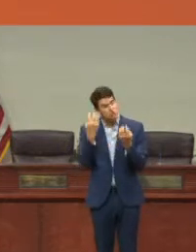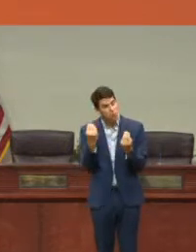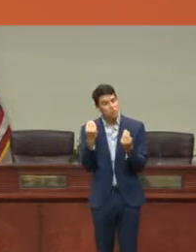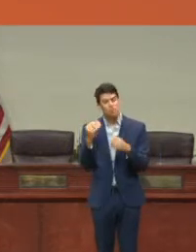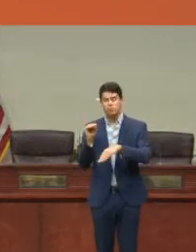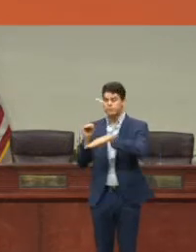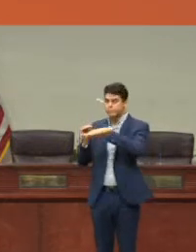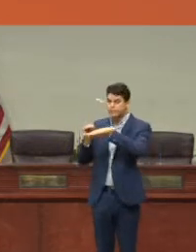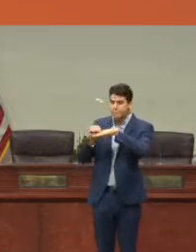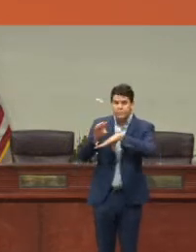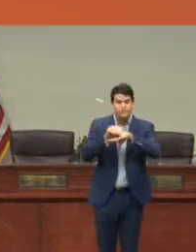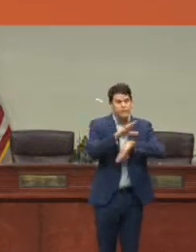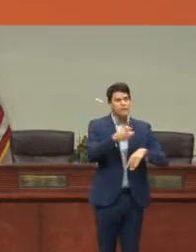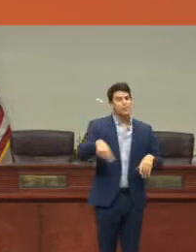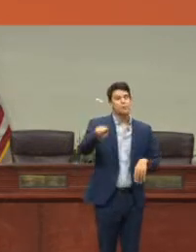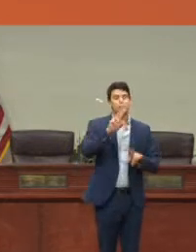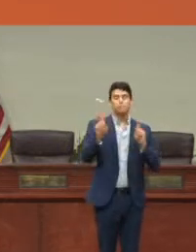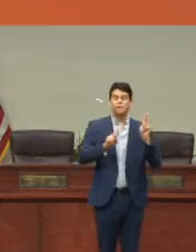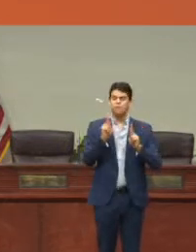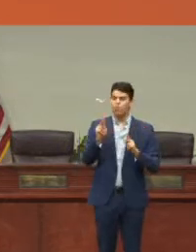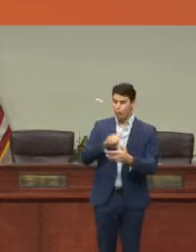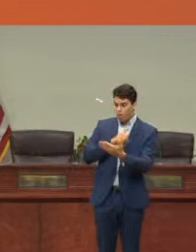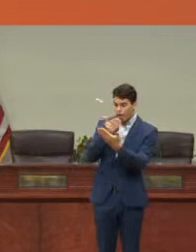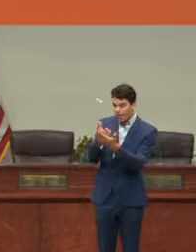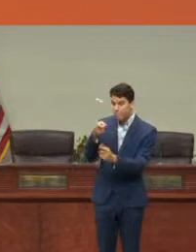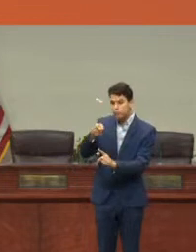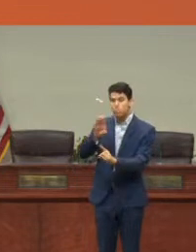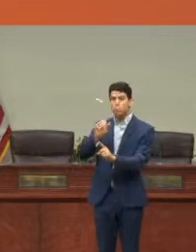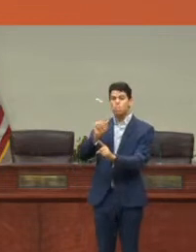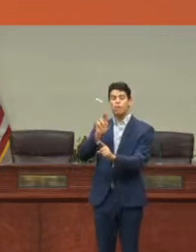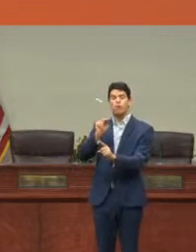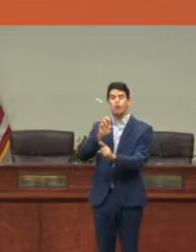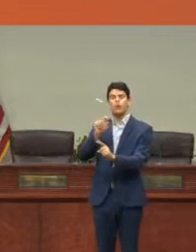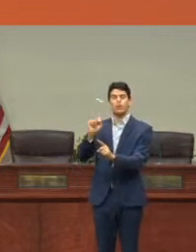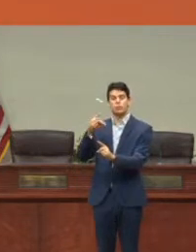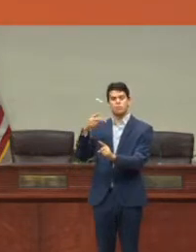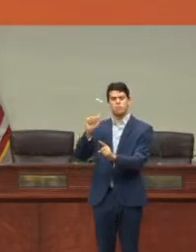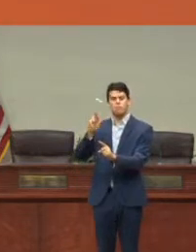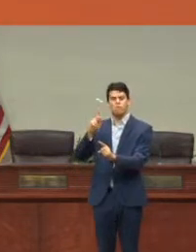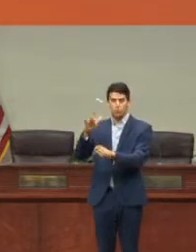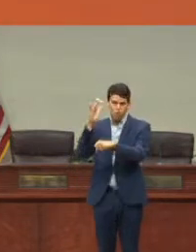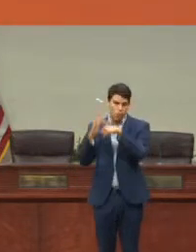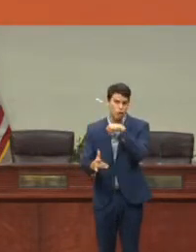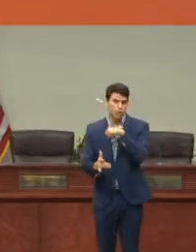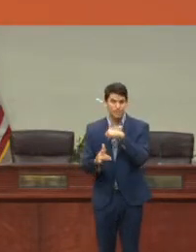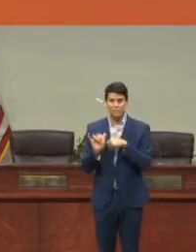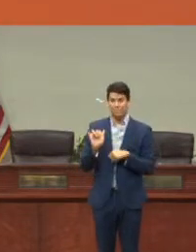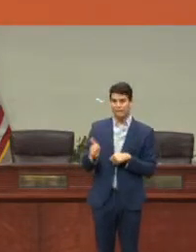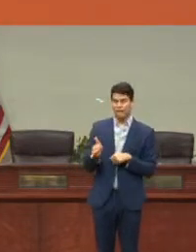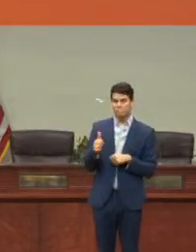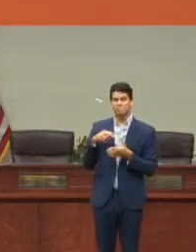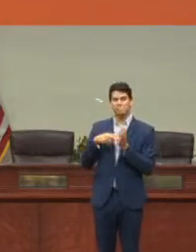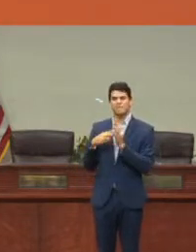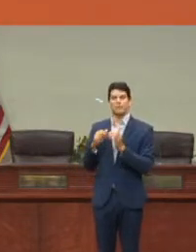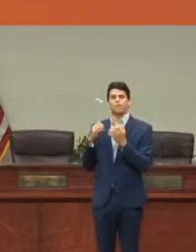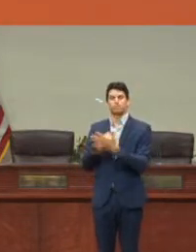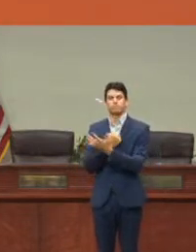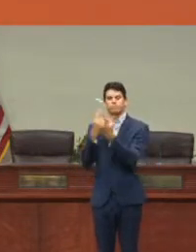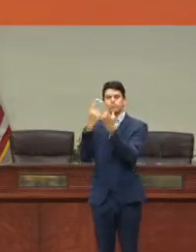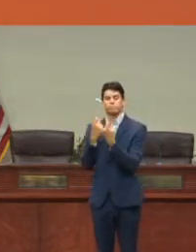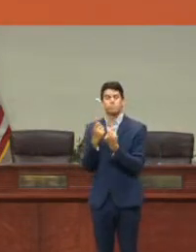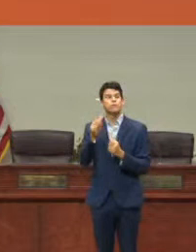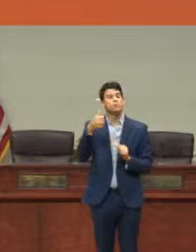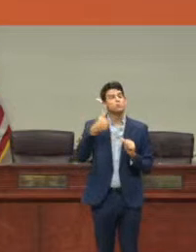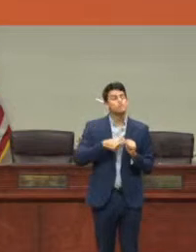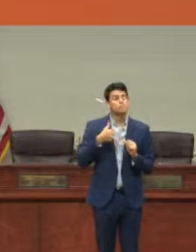be accommodated before the site closes. Additionally, it is important to know that the greater demand